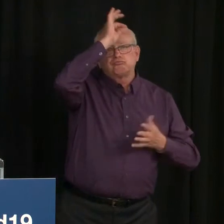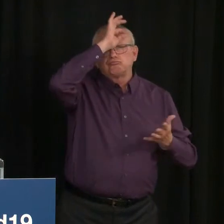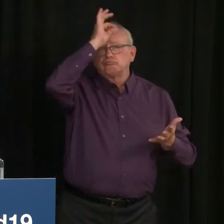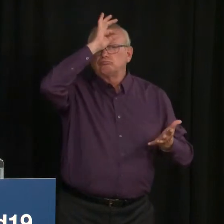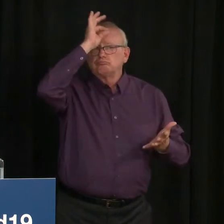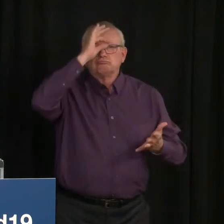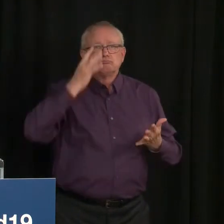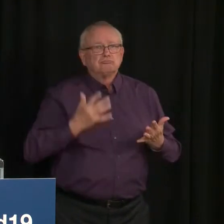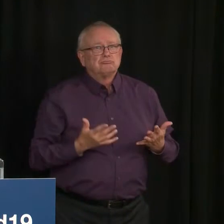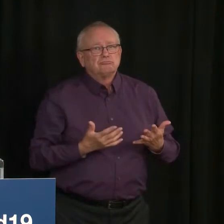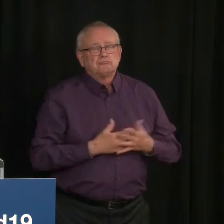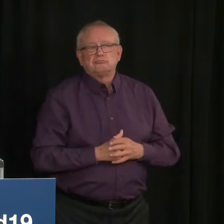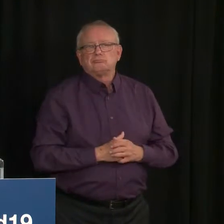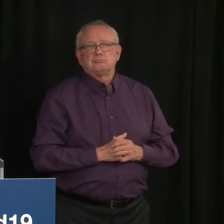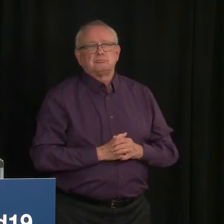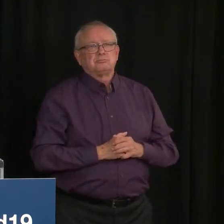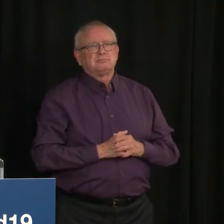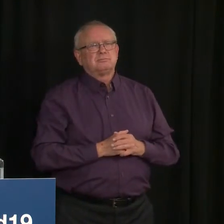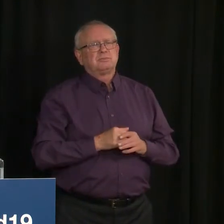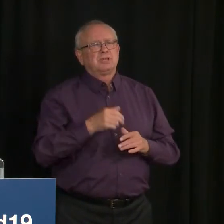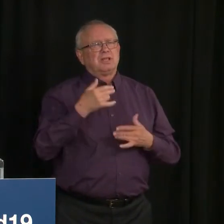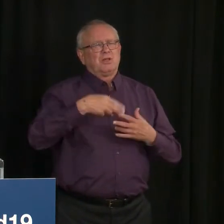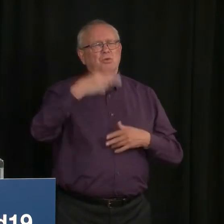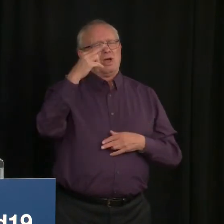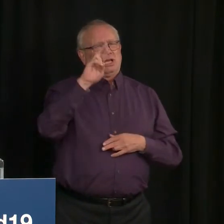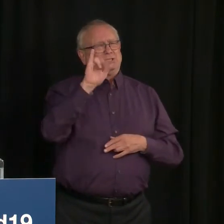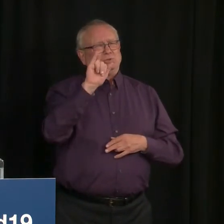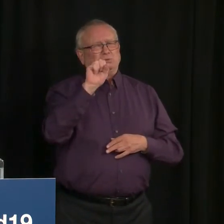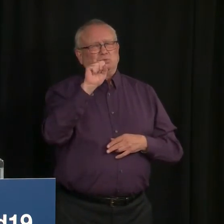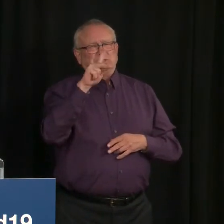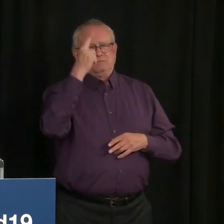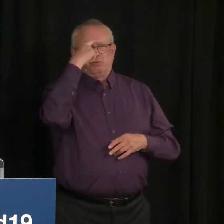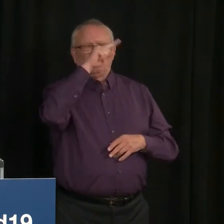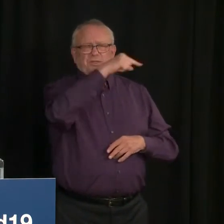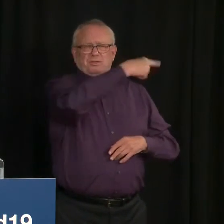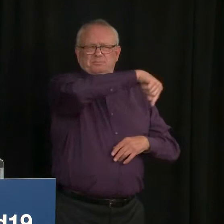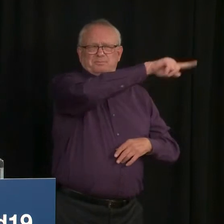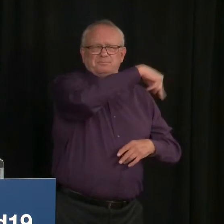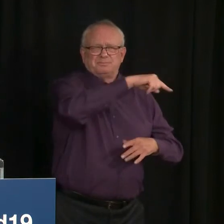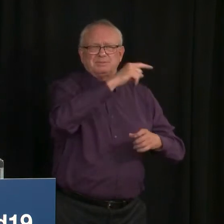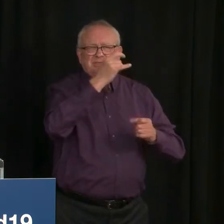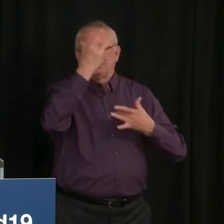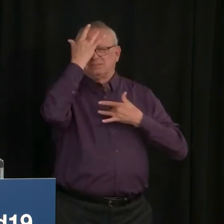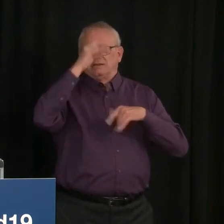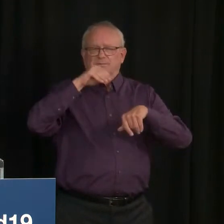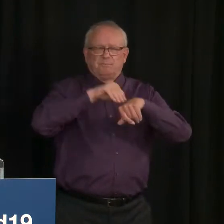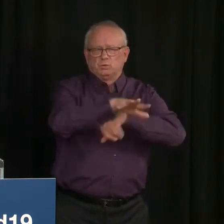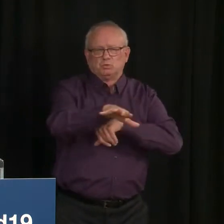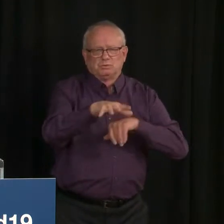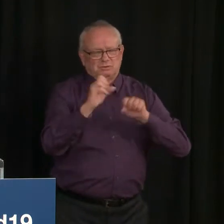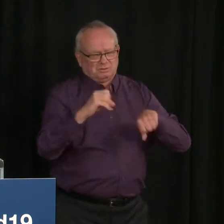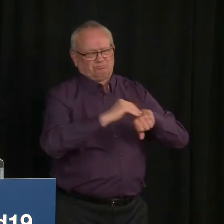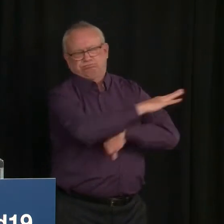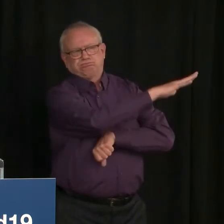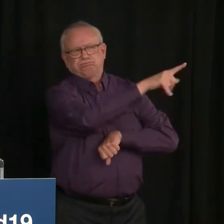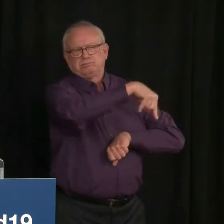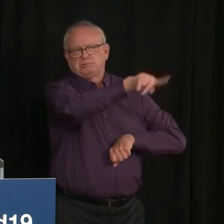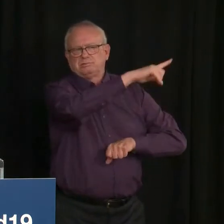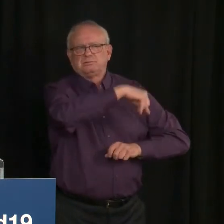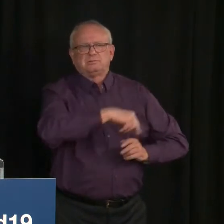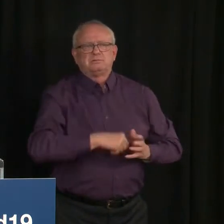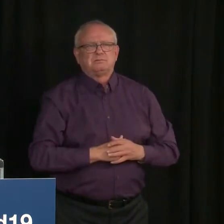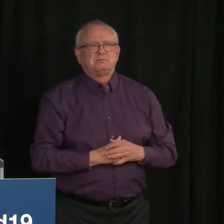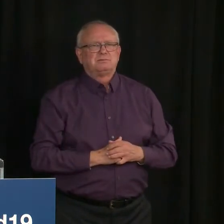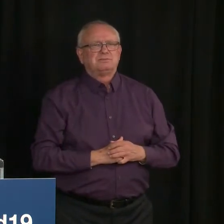This puts the care team and other vulnerable patients at risk. As we get excited about the summer and see dropping case numbers